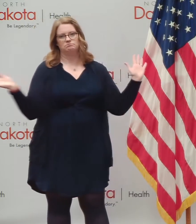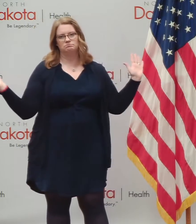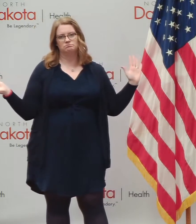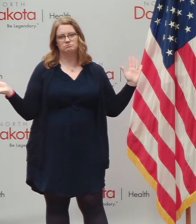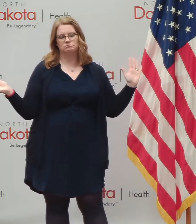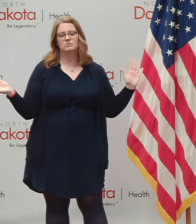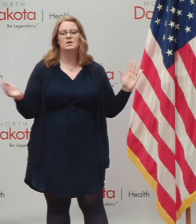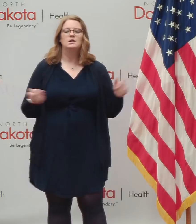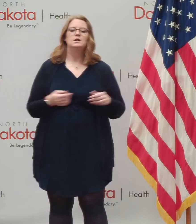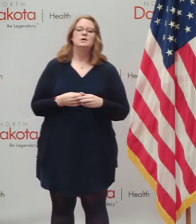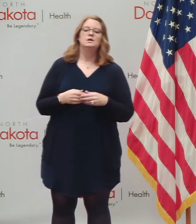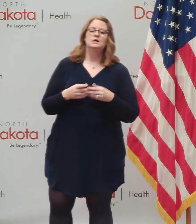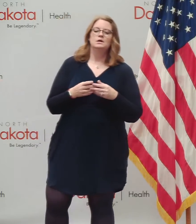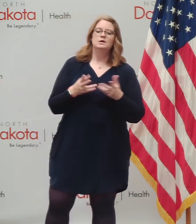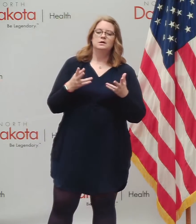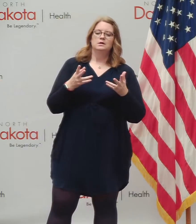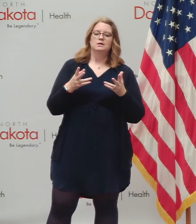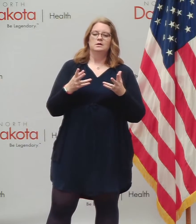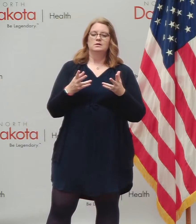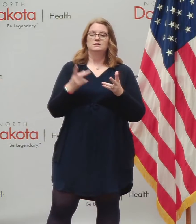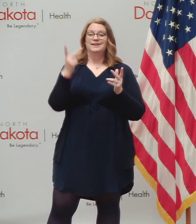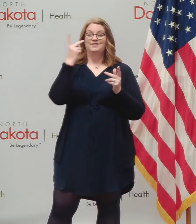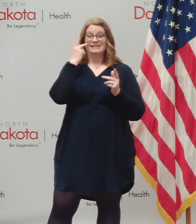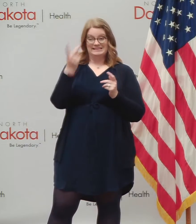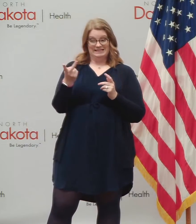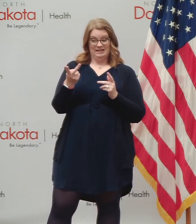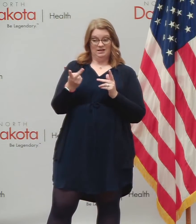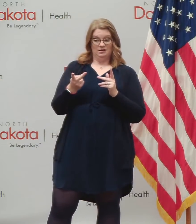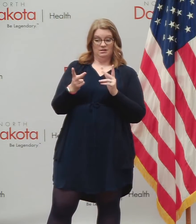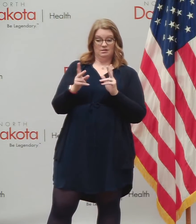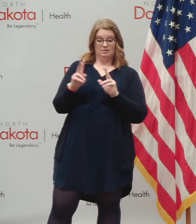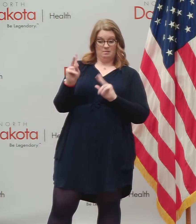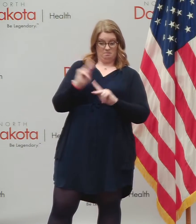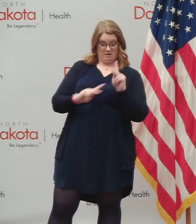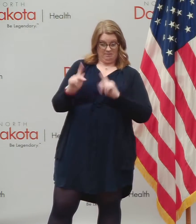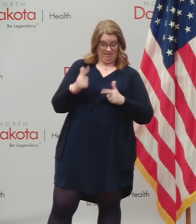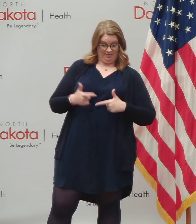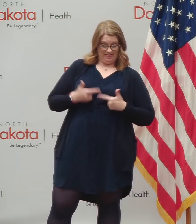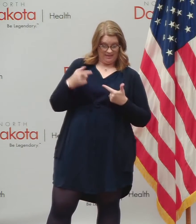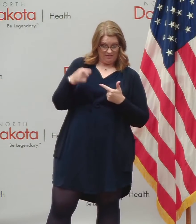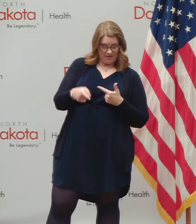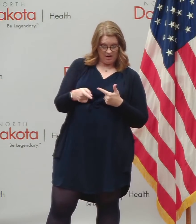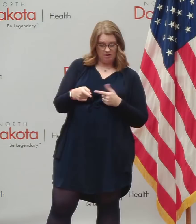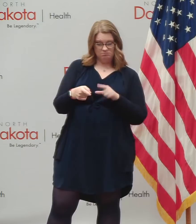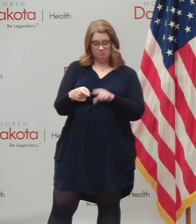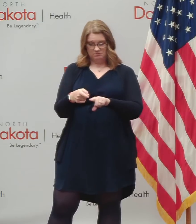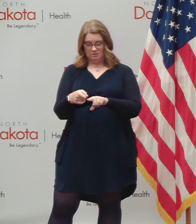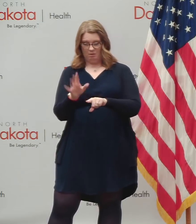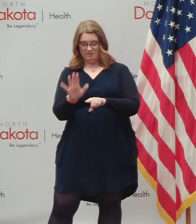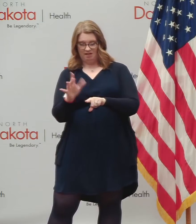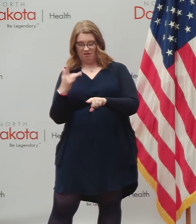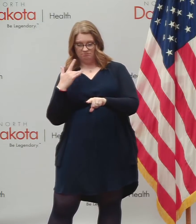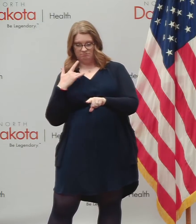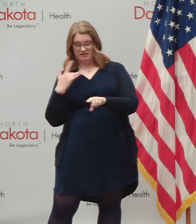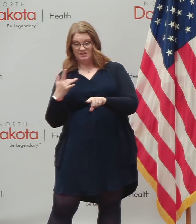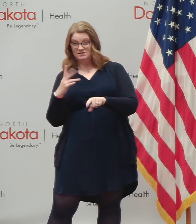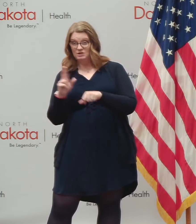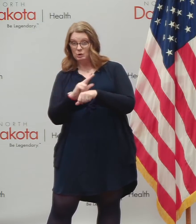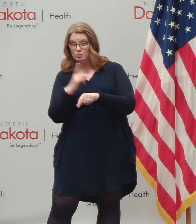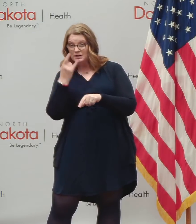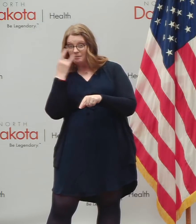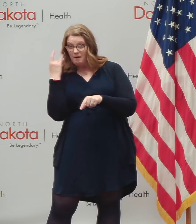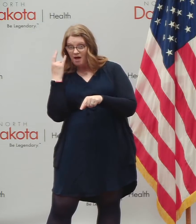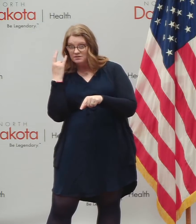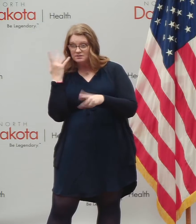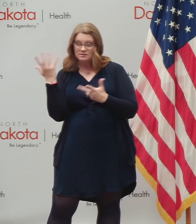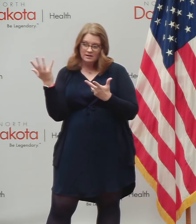at the populations of where those represented and who's in those and what was their propensity to already be wearing a mask before